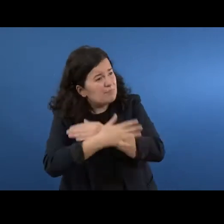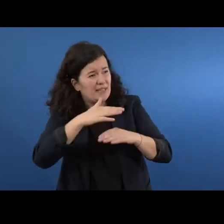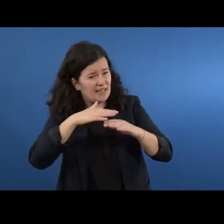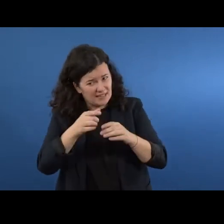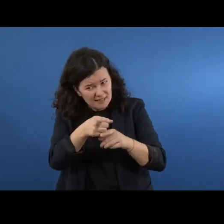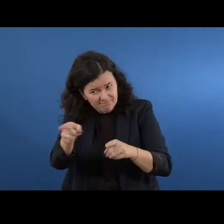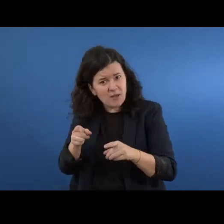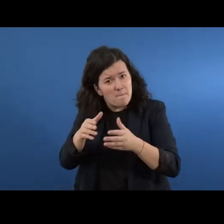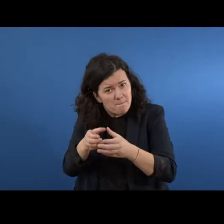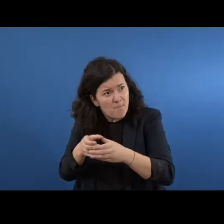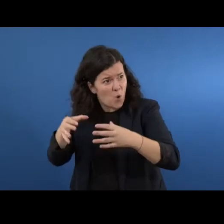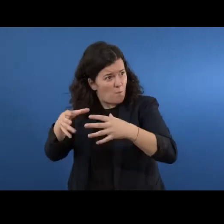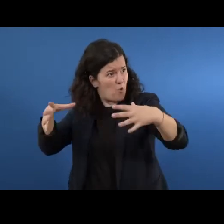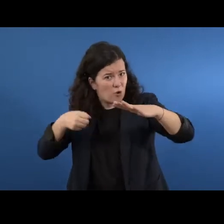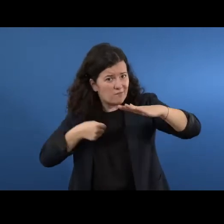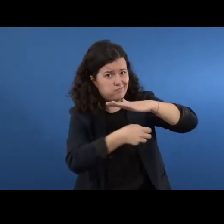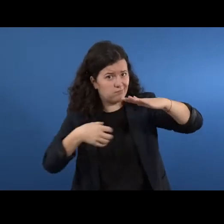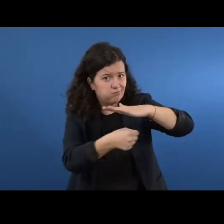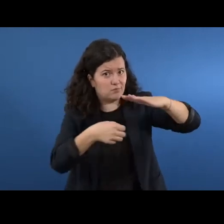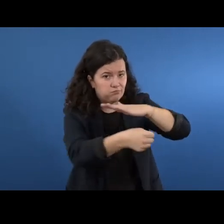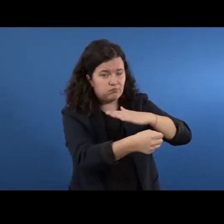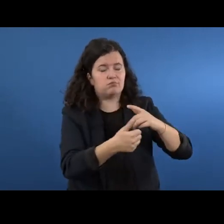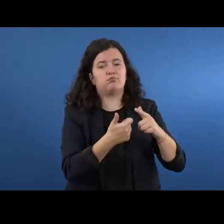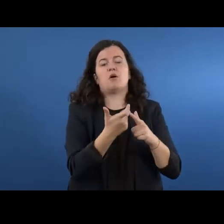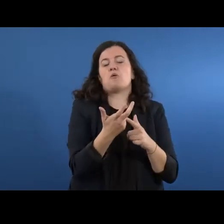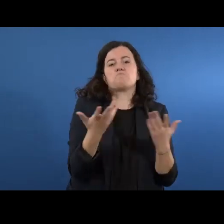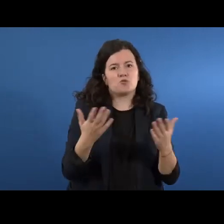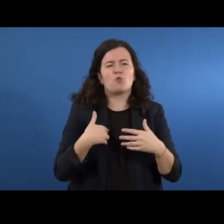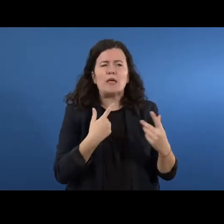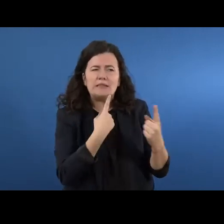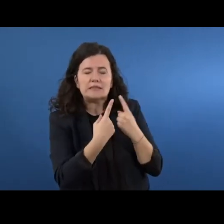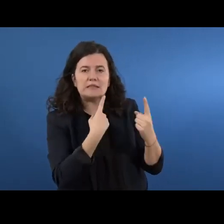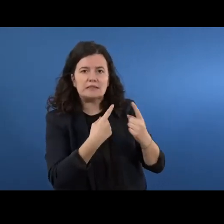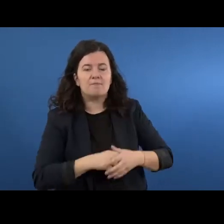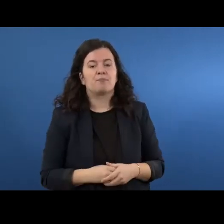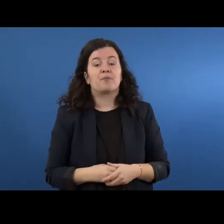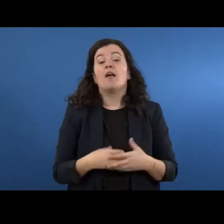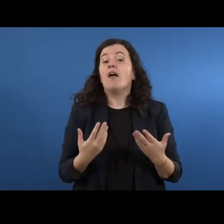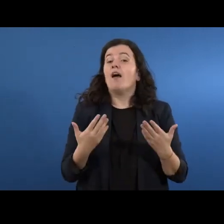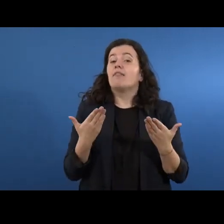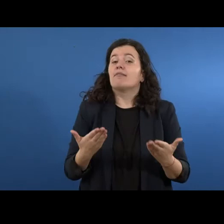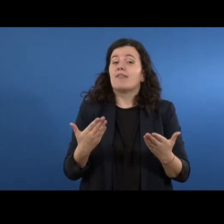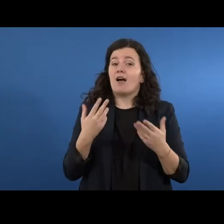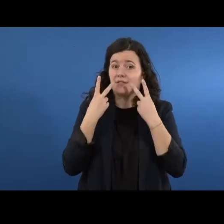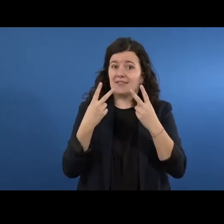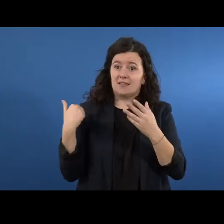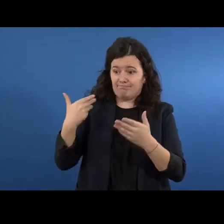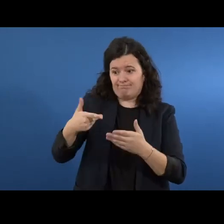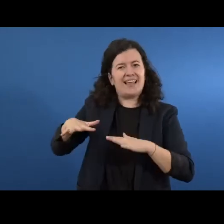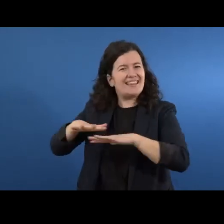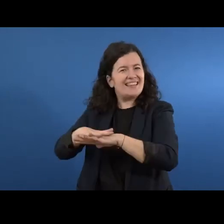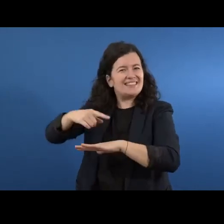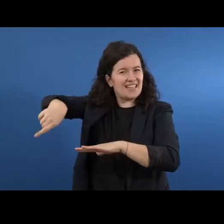the role of the BDN is primarily a conductor. So we see that BDNs can be, business and disability networks can be